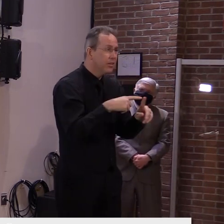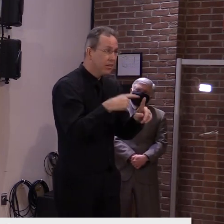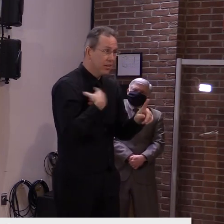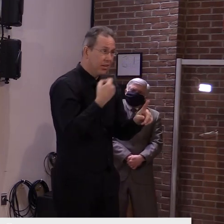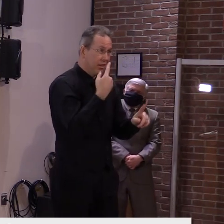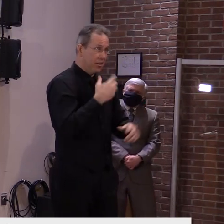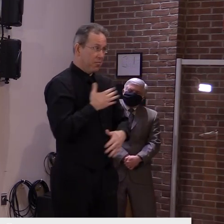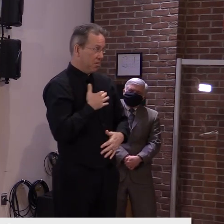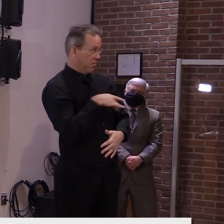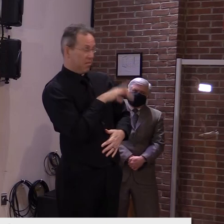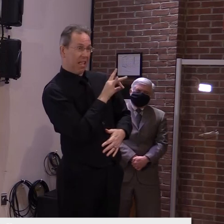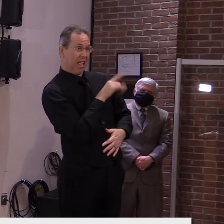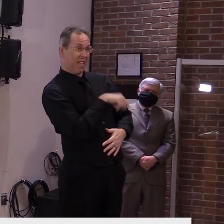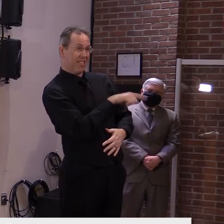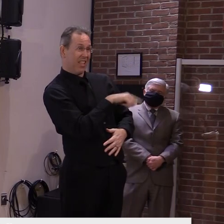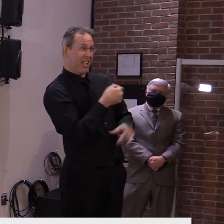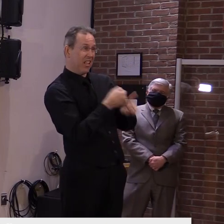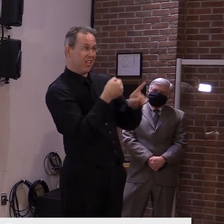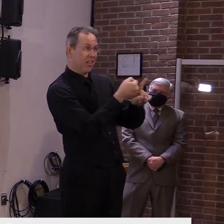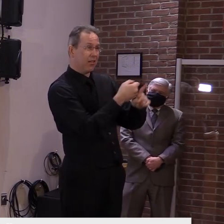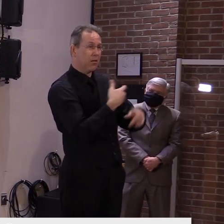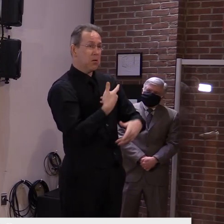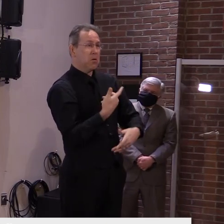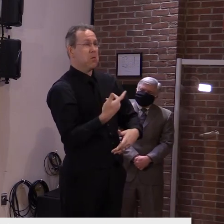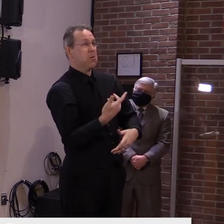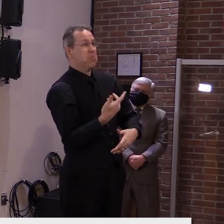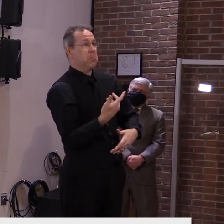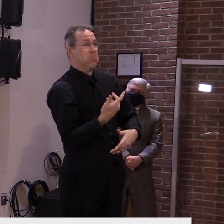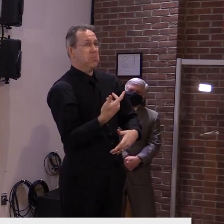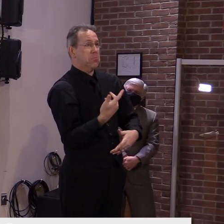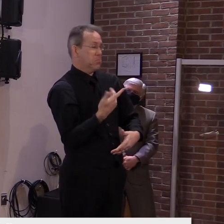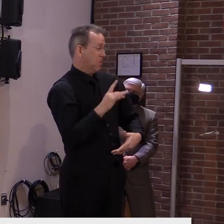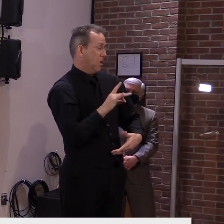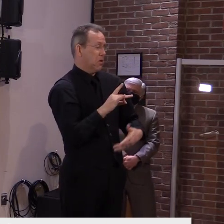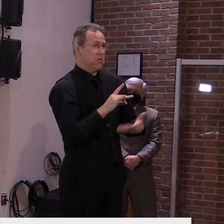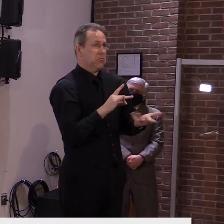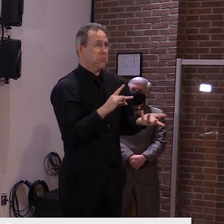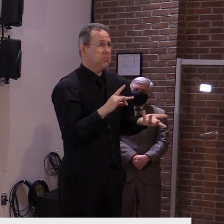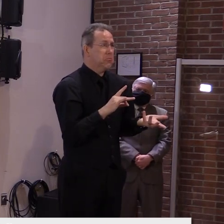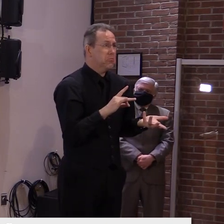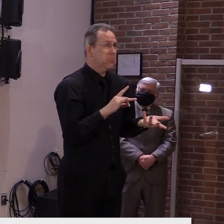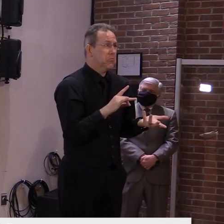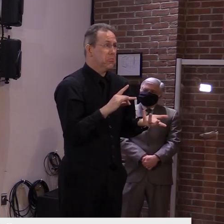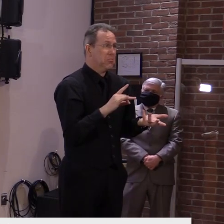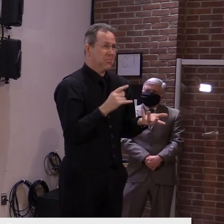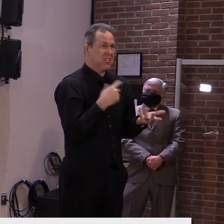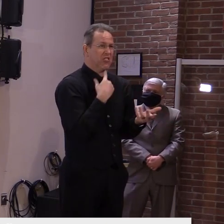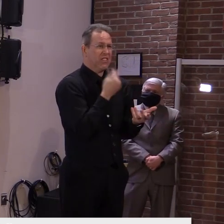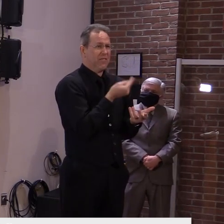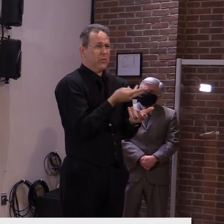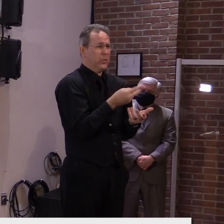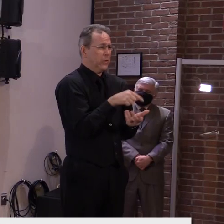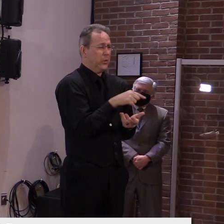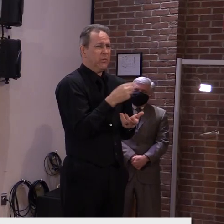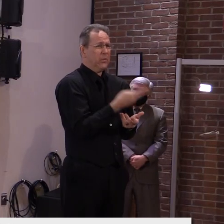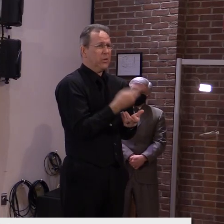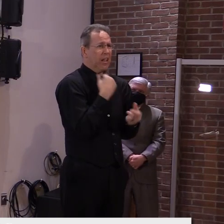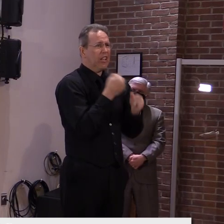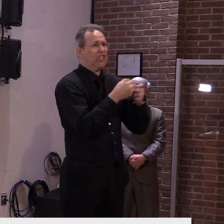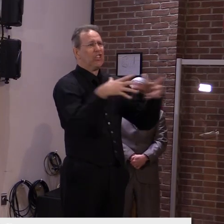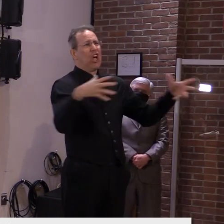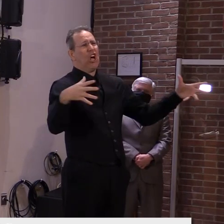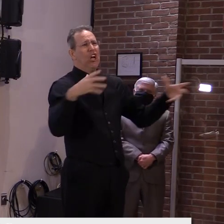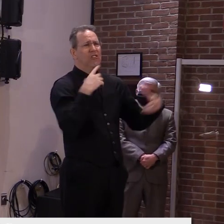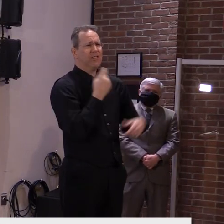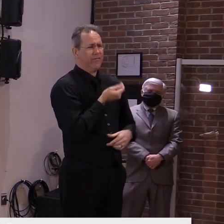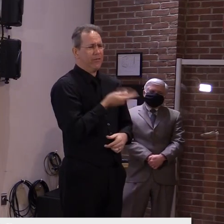empty, because the reality is we thought that was a very few number of positives, and